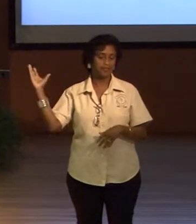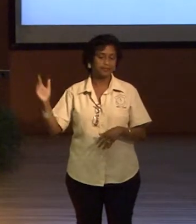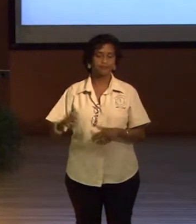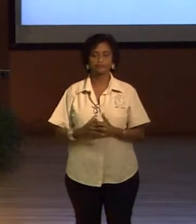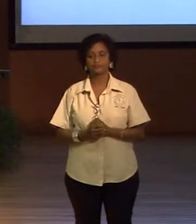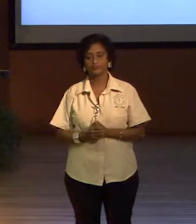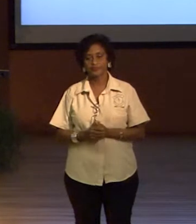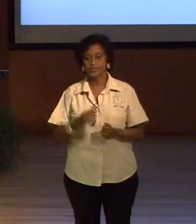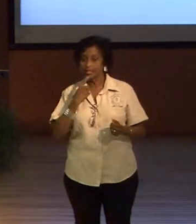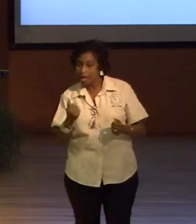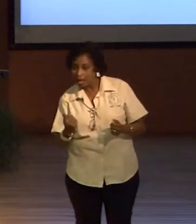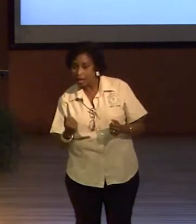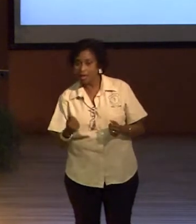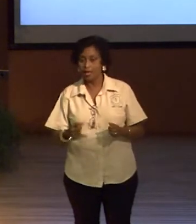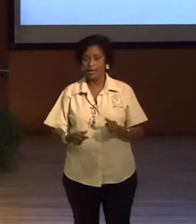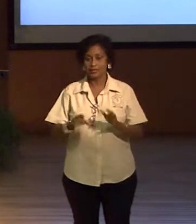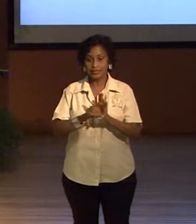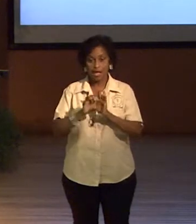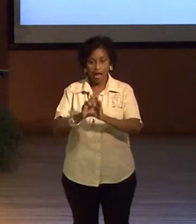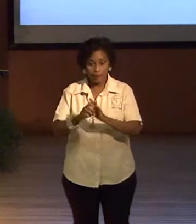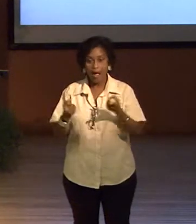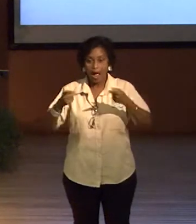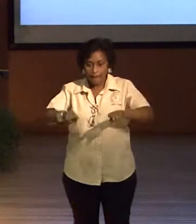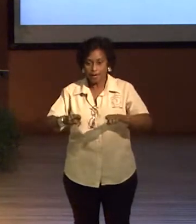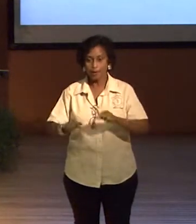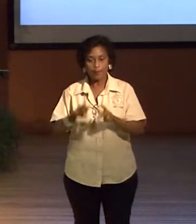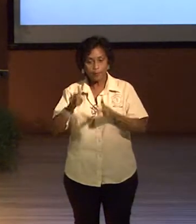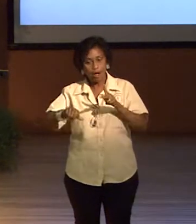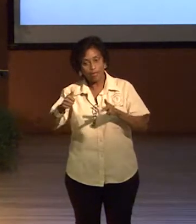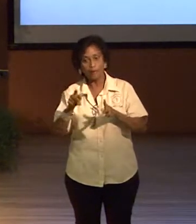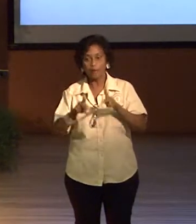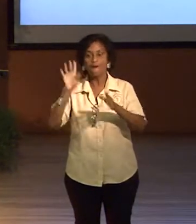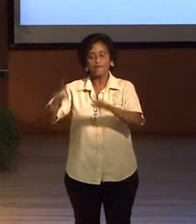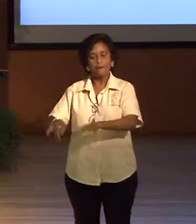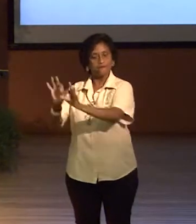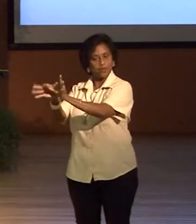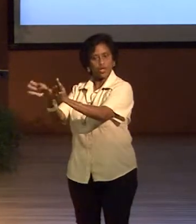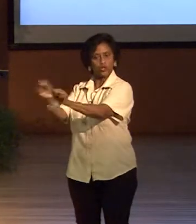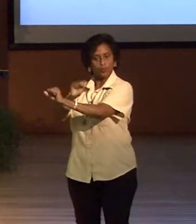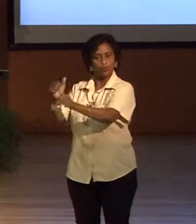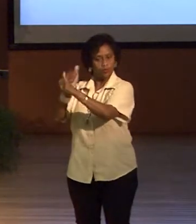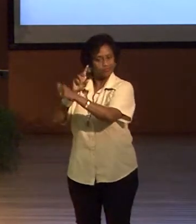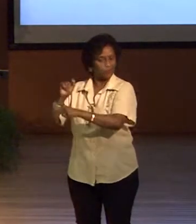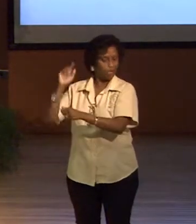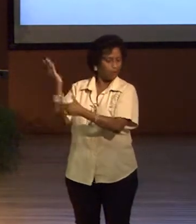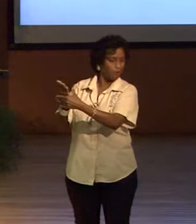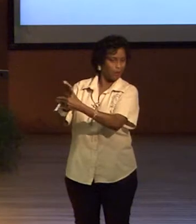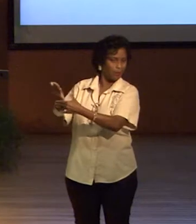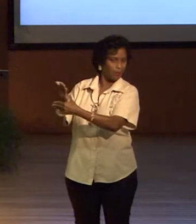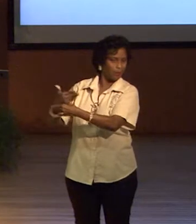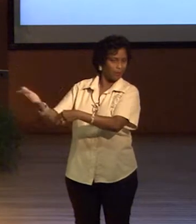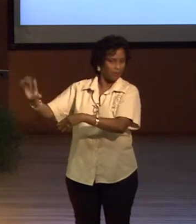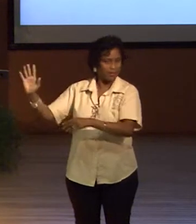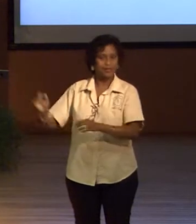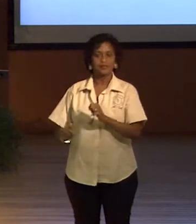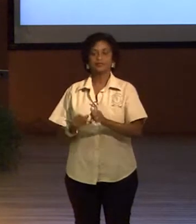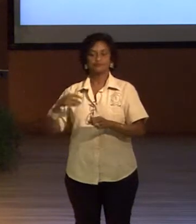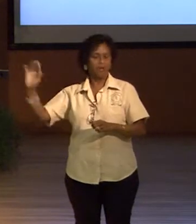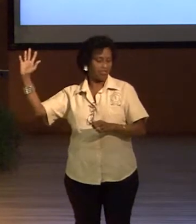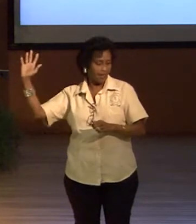the kind of accommodation that would allow them to function in as appropriate and normal a fashion as possible.